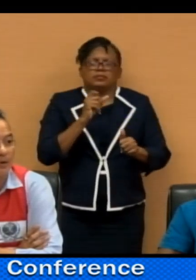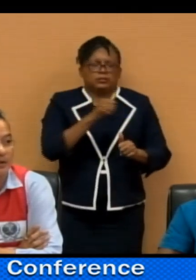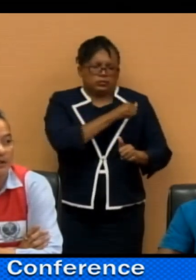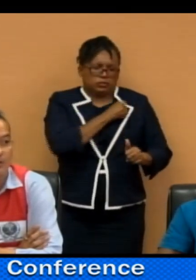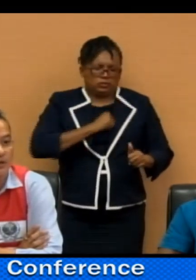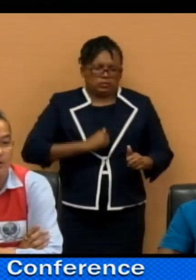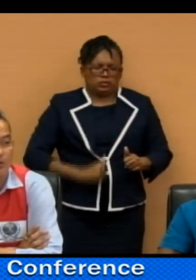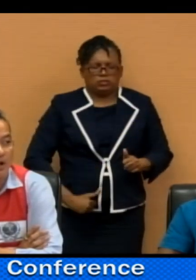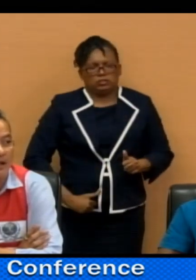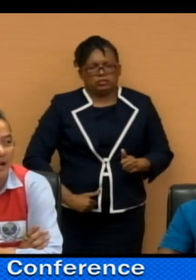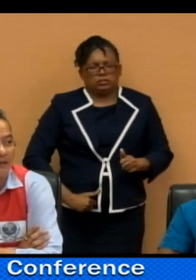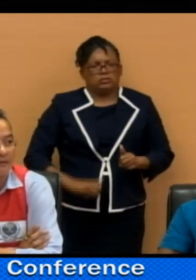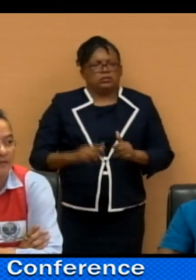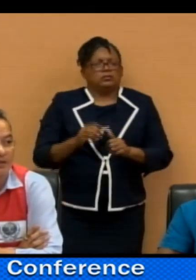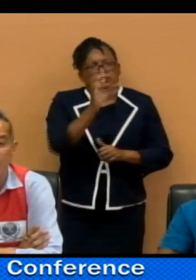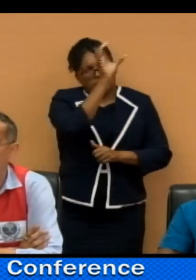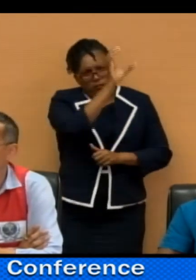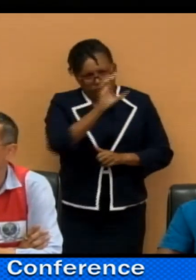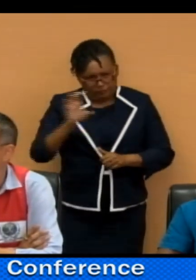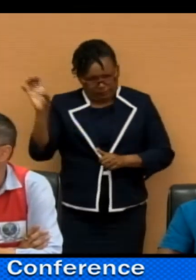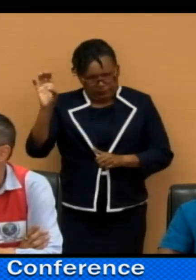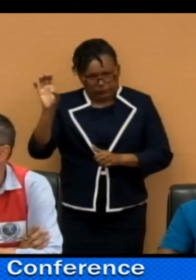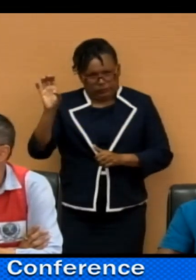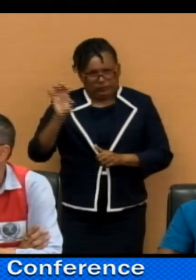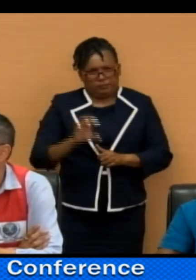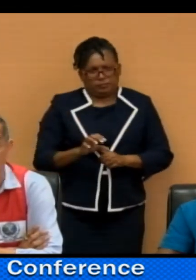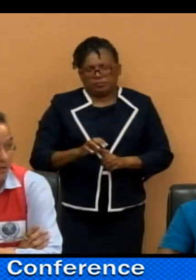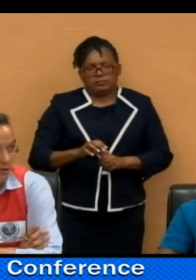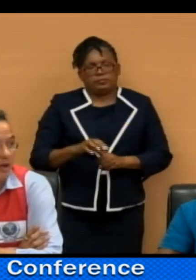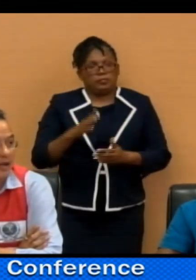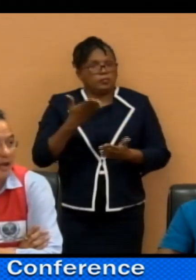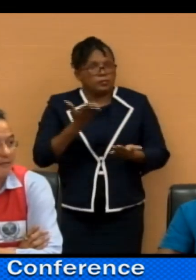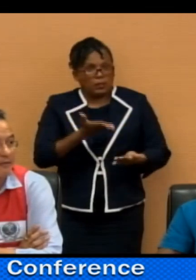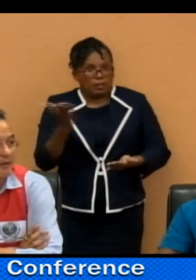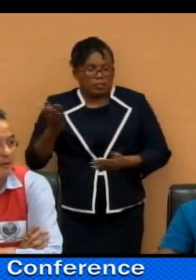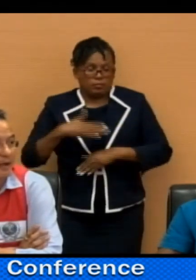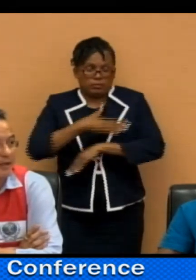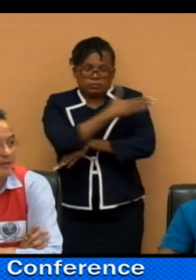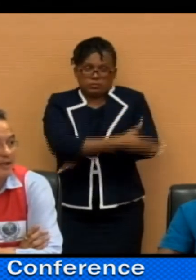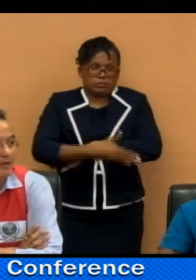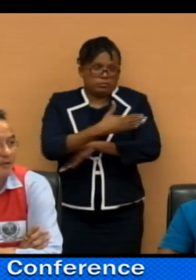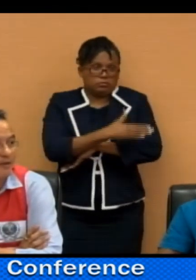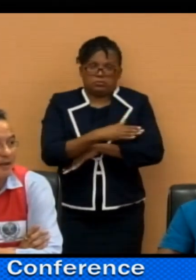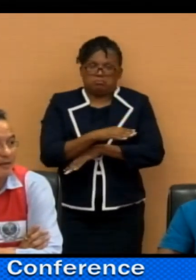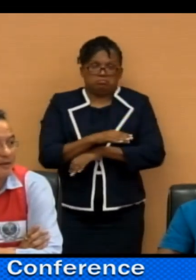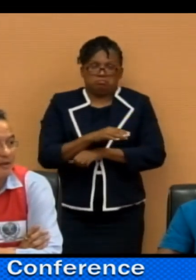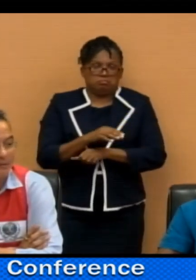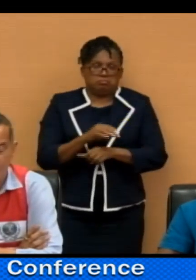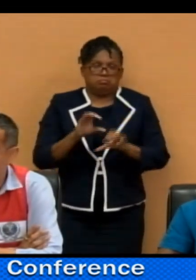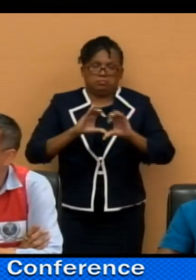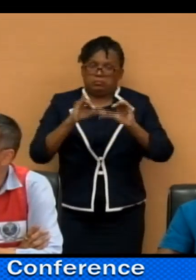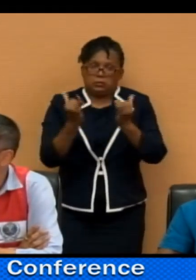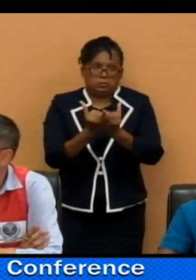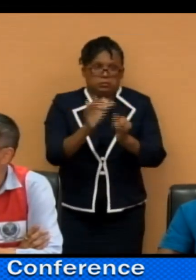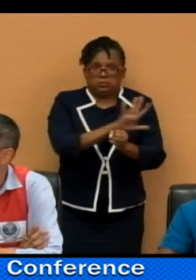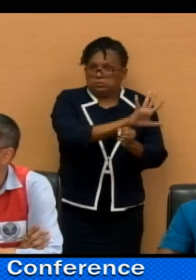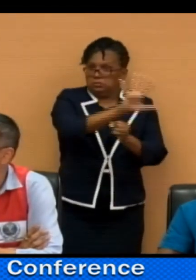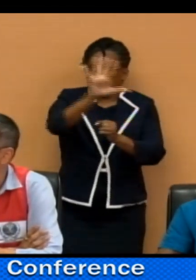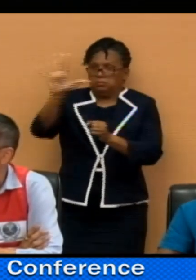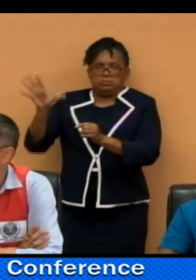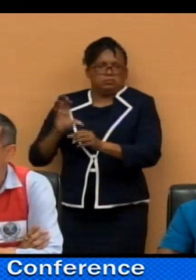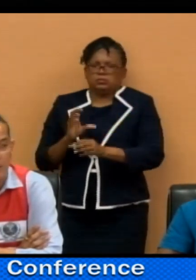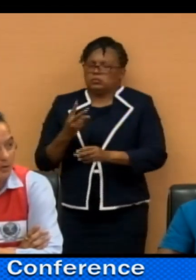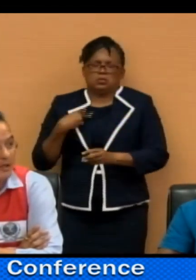three of those countries do not have community spread. But we do not have a regular scheduled flight between Grenada and